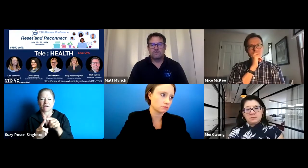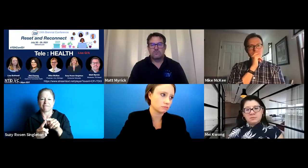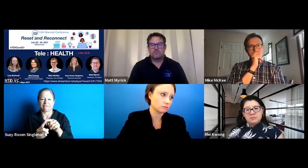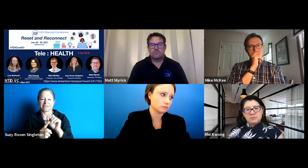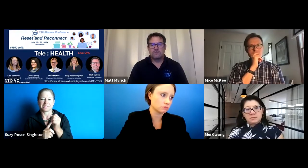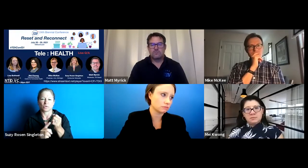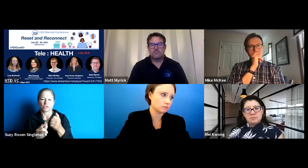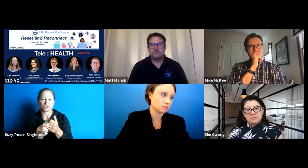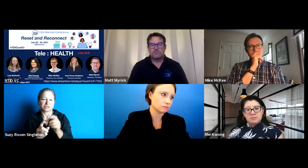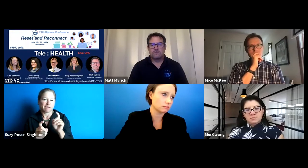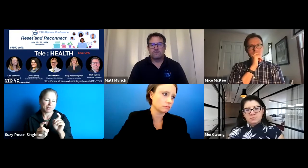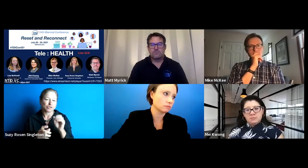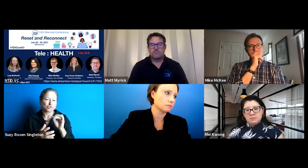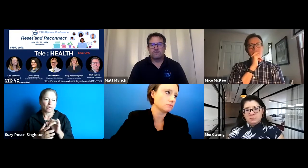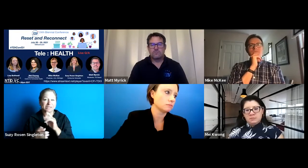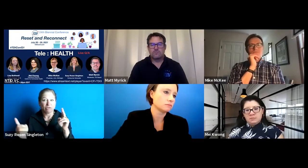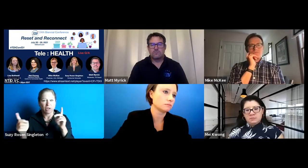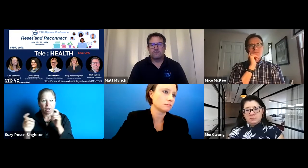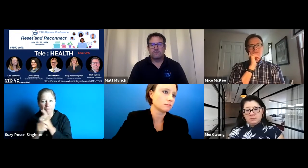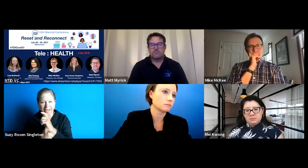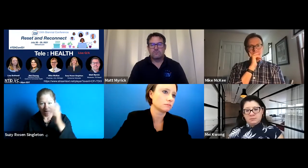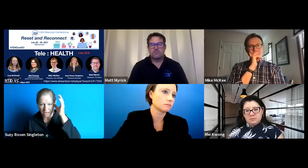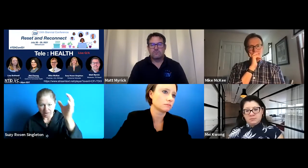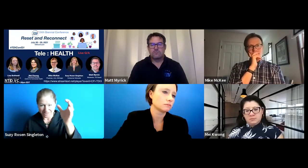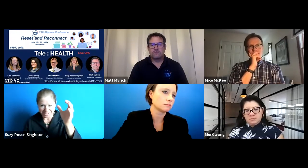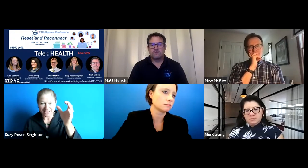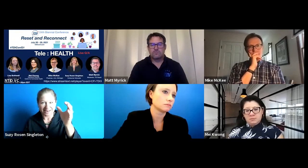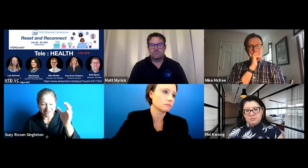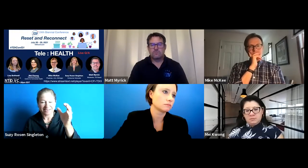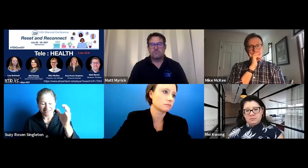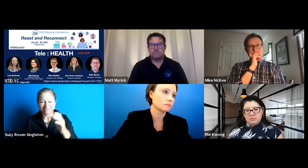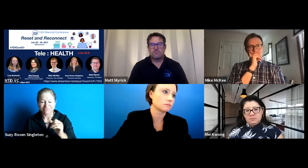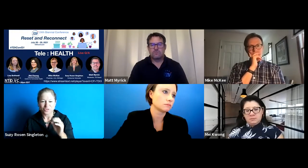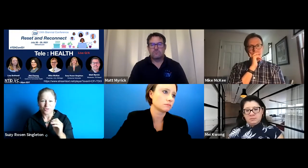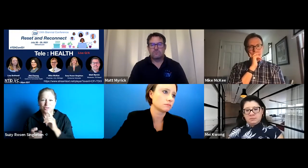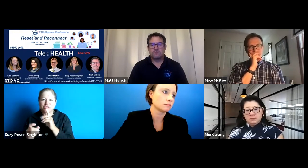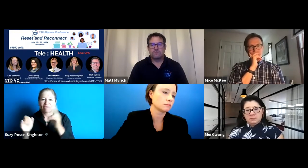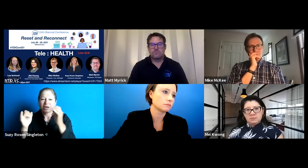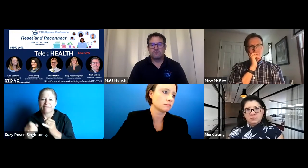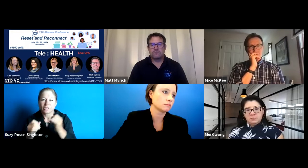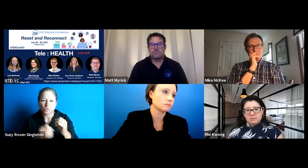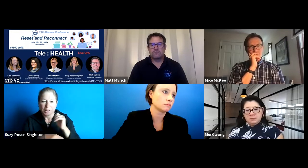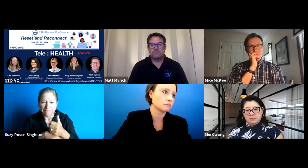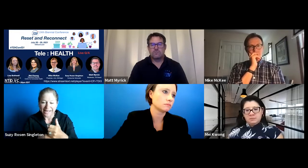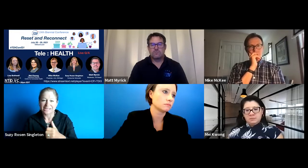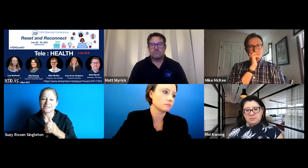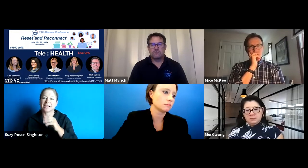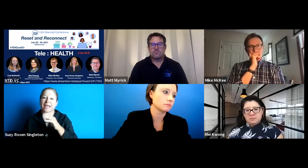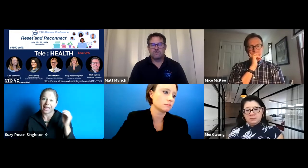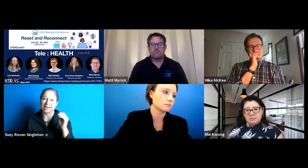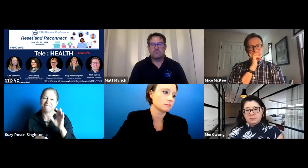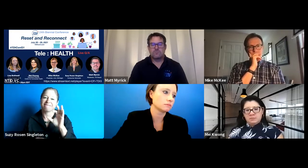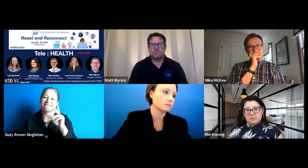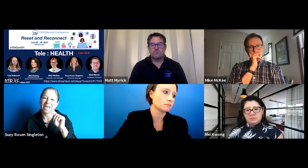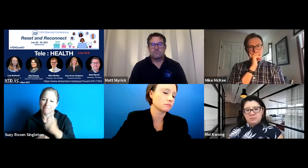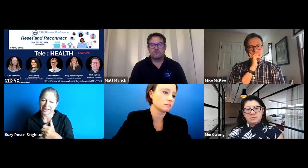effective communication, but it depends on the specific details of that case and situation itself. It's a very complicated concept. So it is